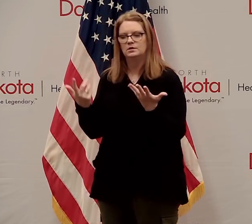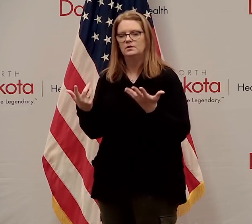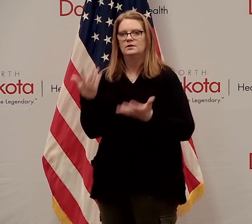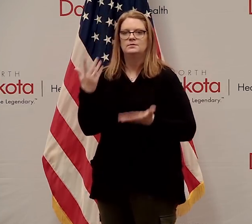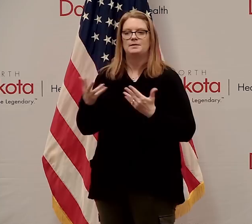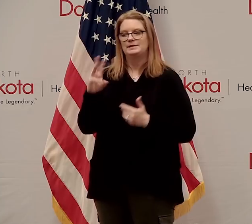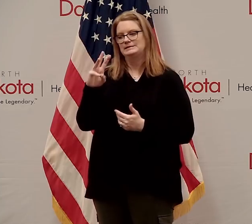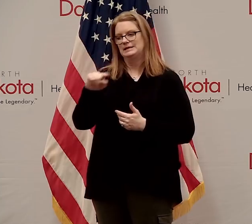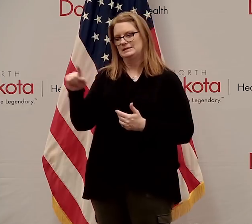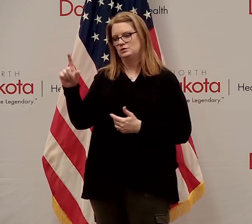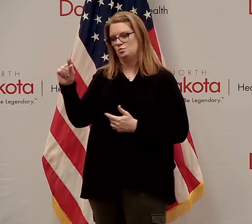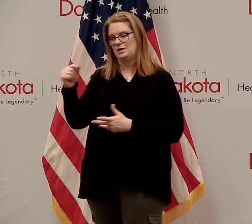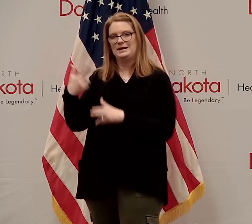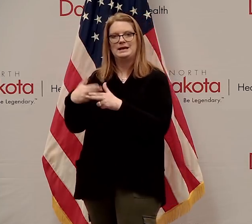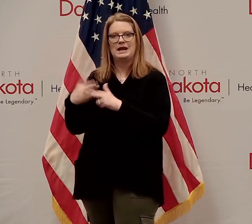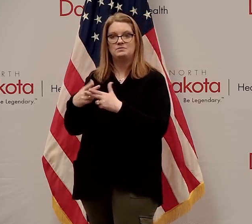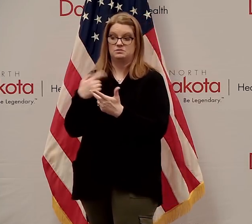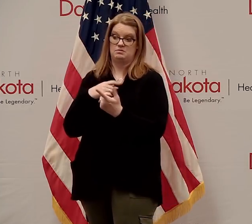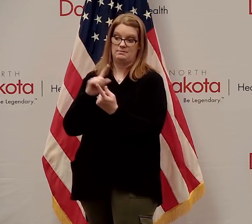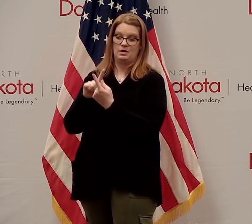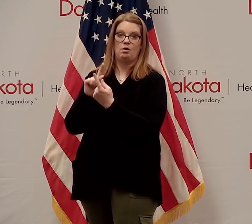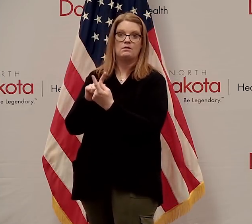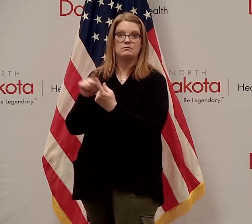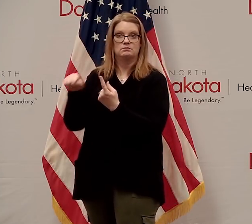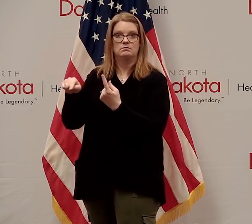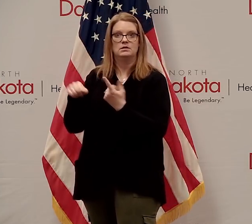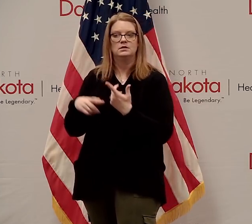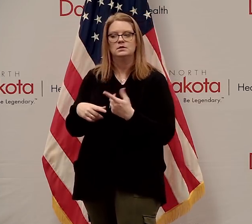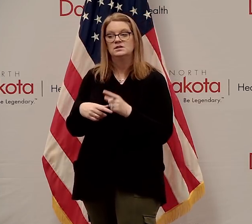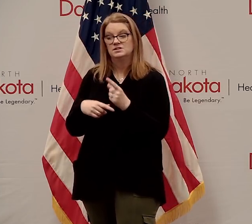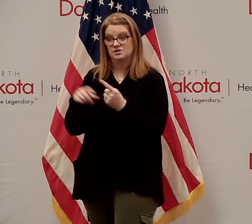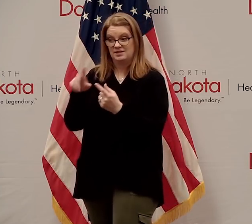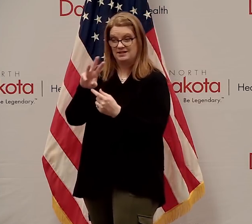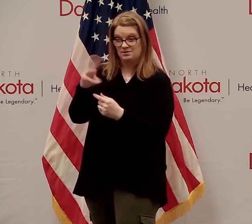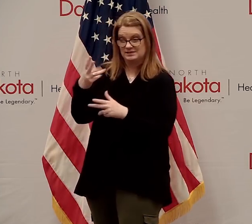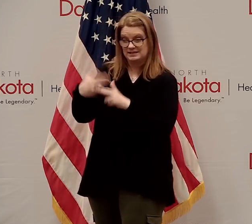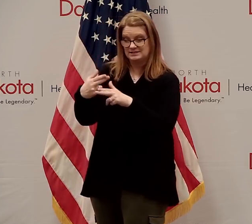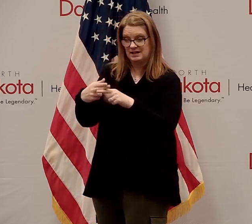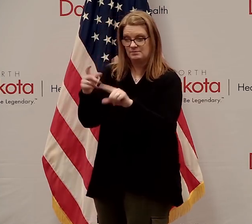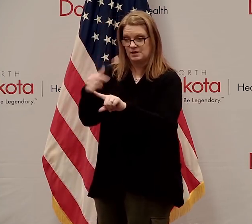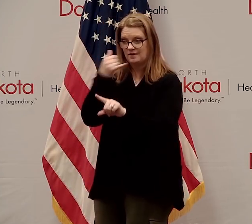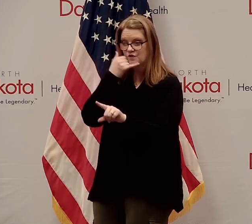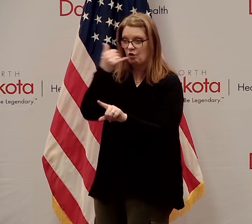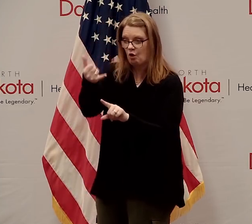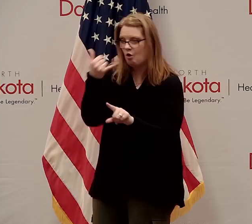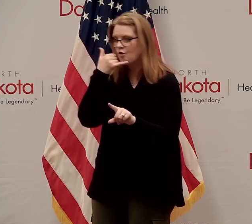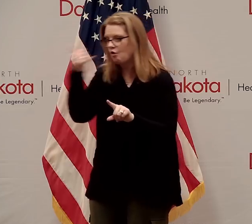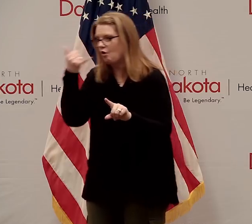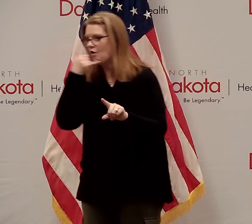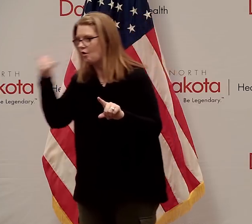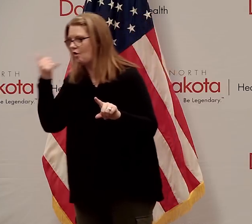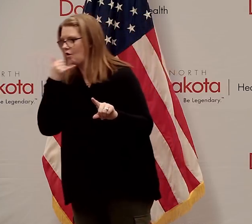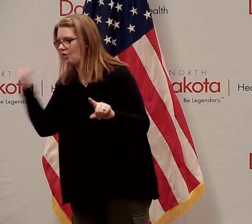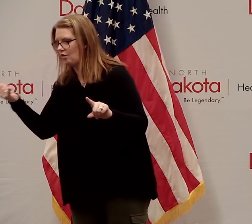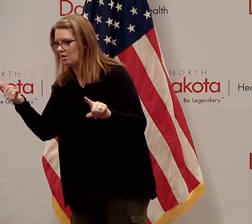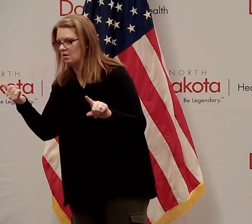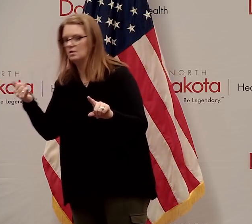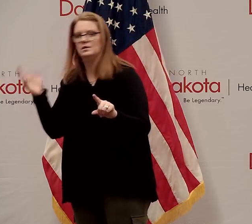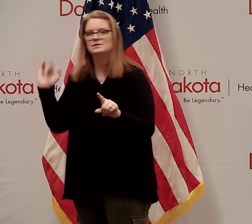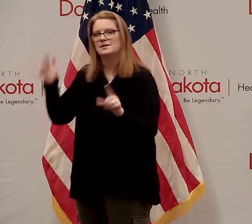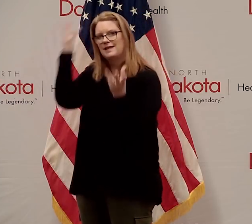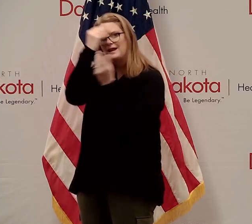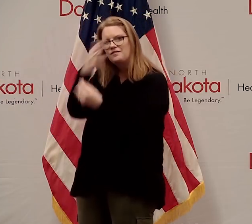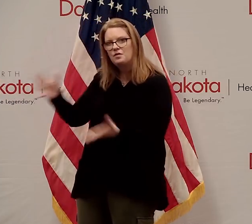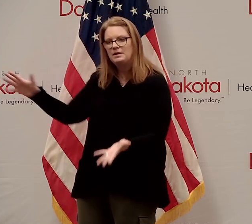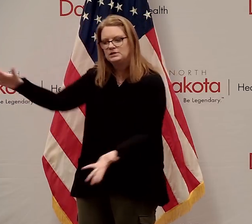and 20 names of people they've been in close contact with. Then you have to call those people. Well, what do you do with all that information? Well, that all